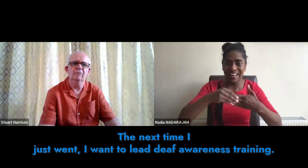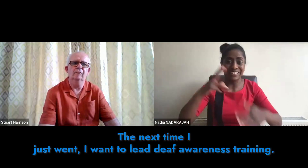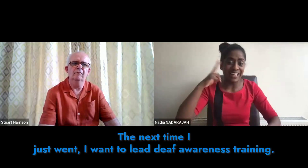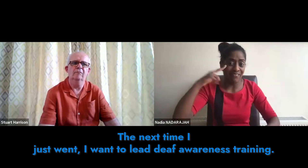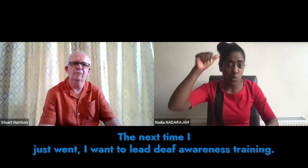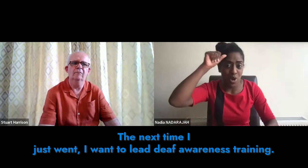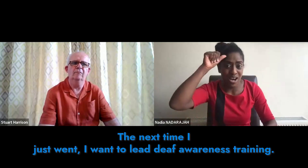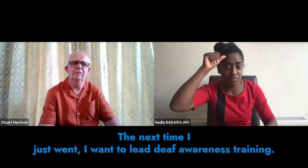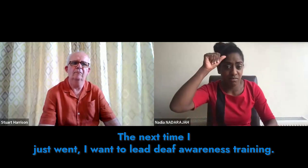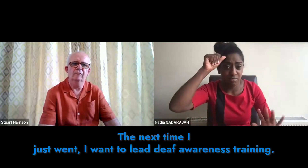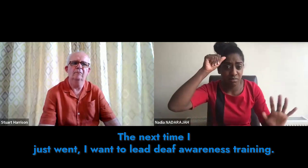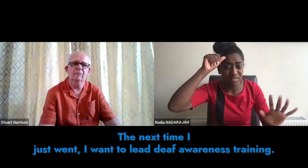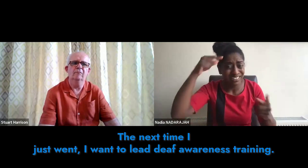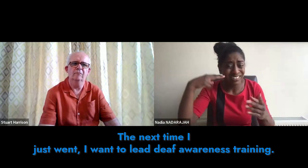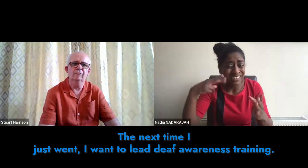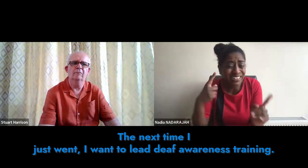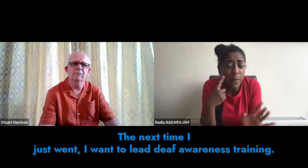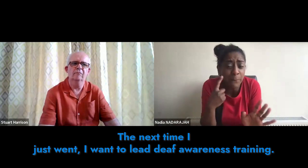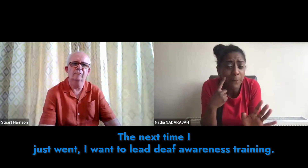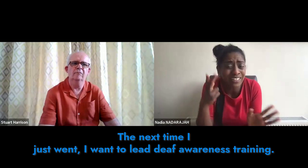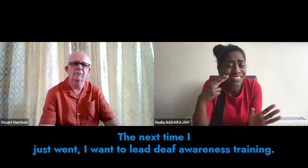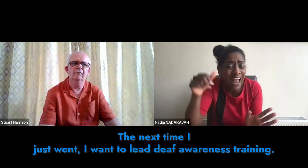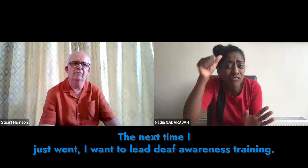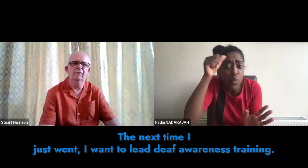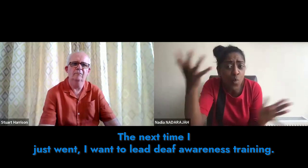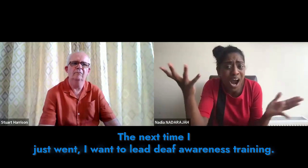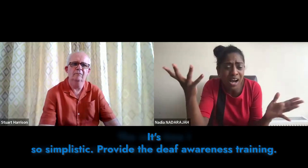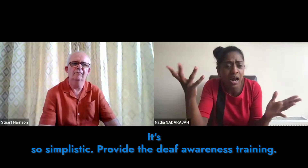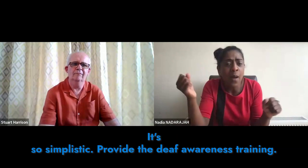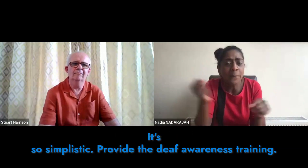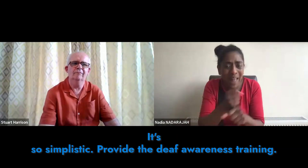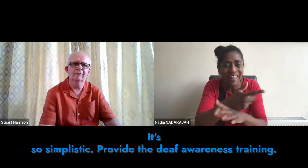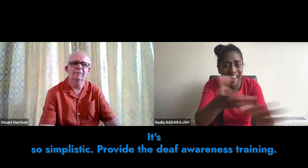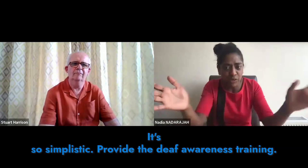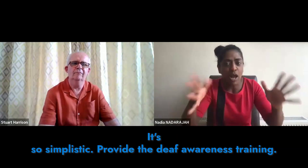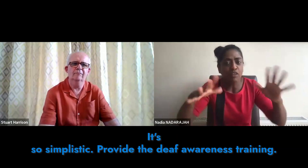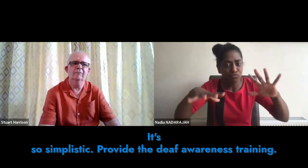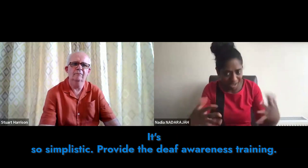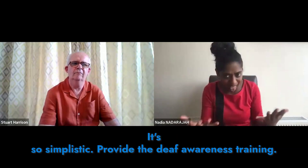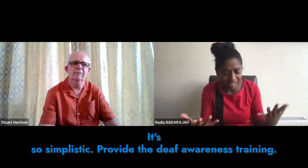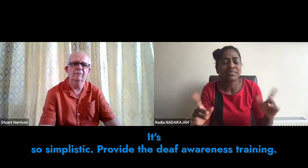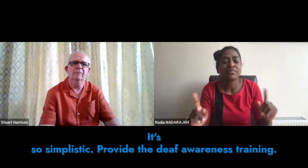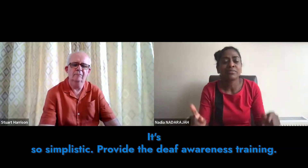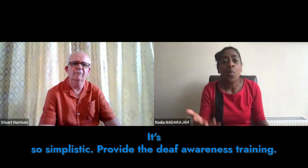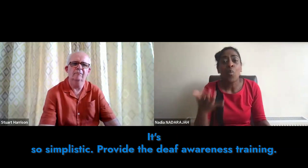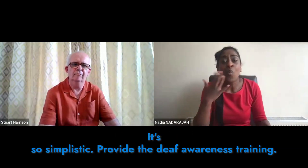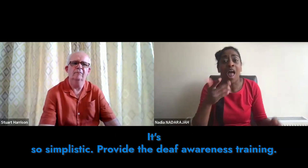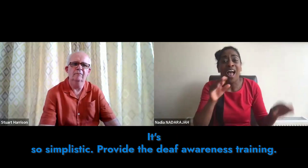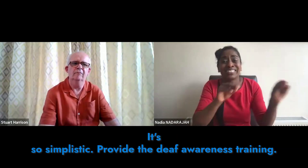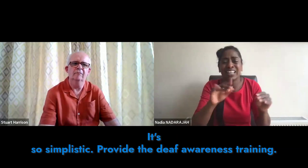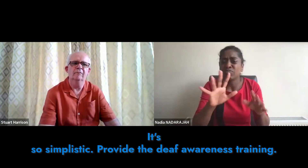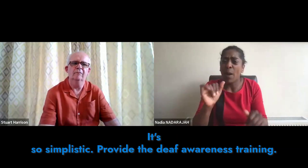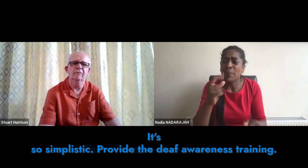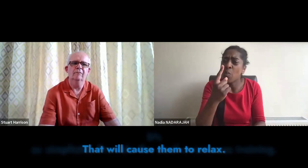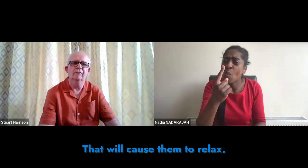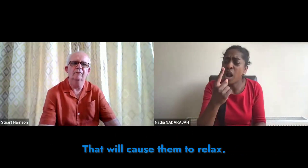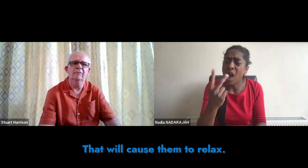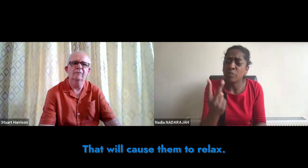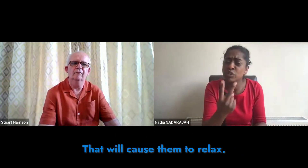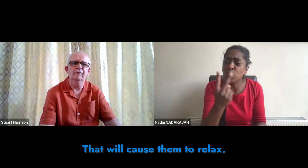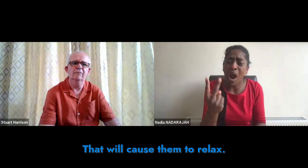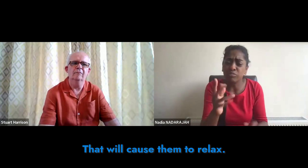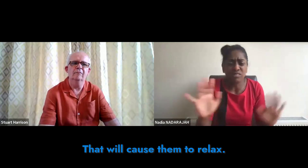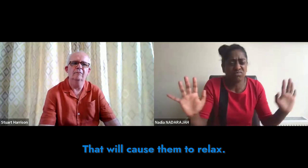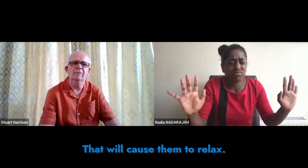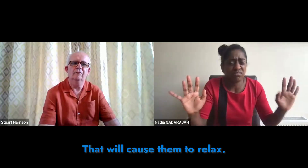next time I just went, I want to lead deaf awareness training. It's so simplistic. Provide the deaf awareness training that will